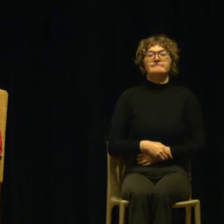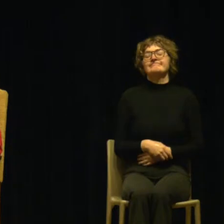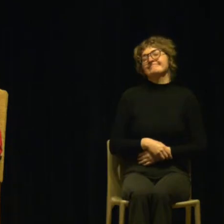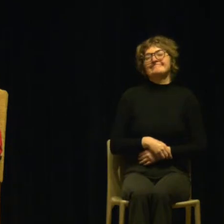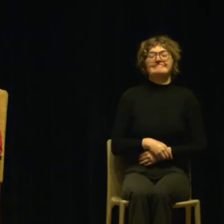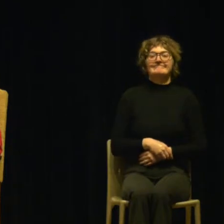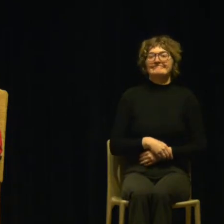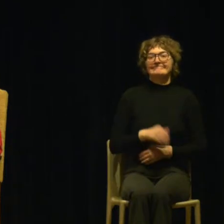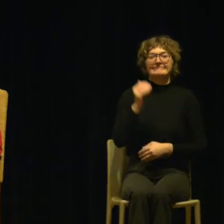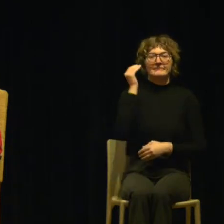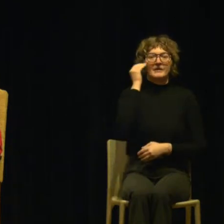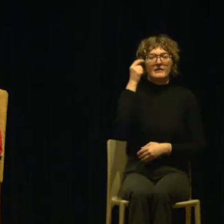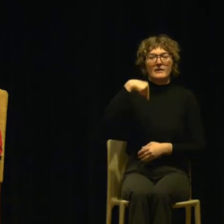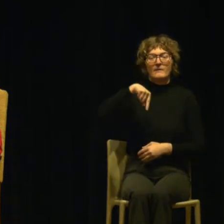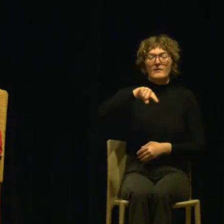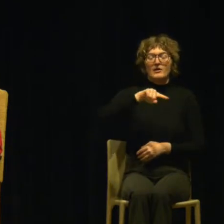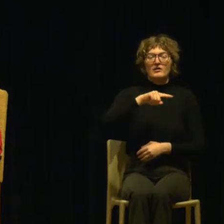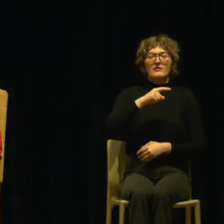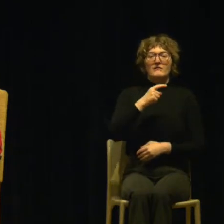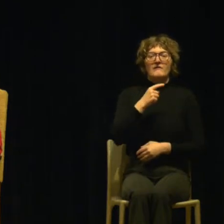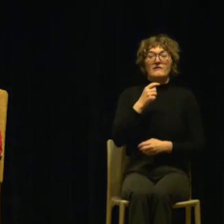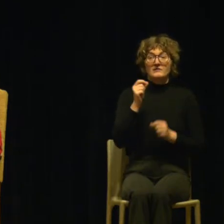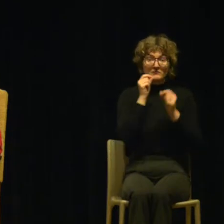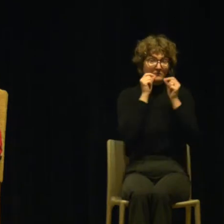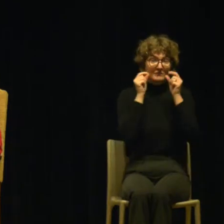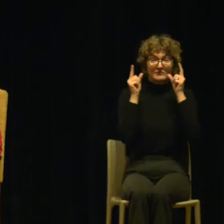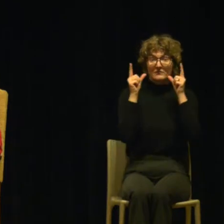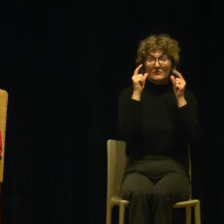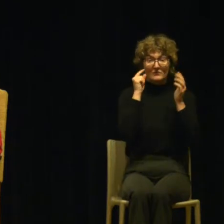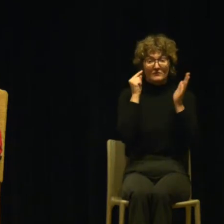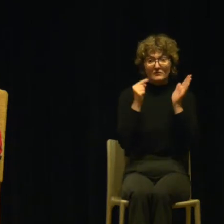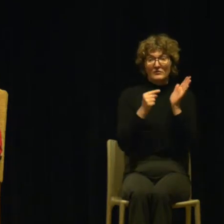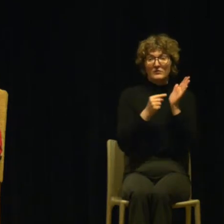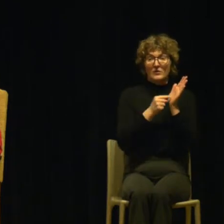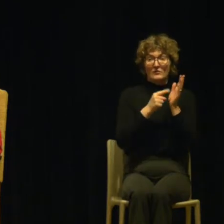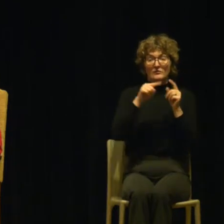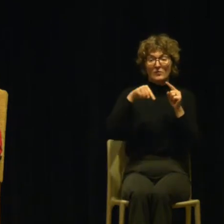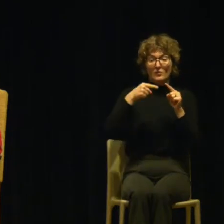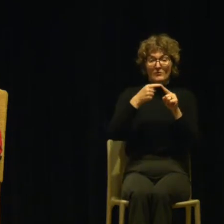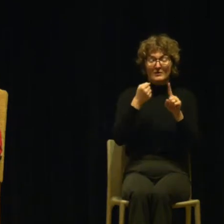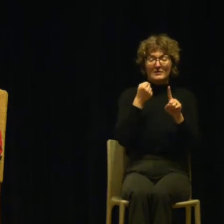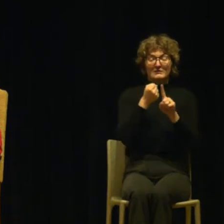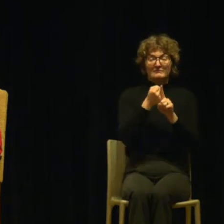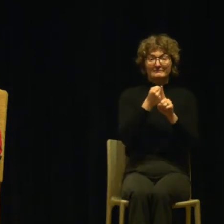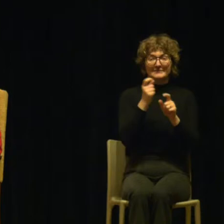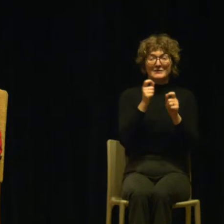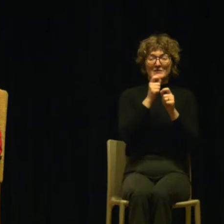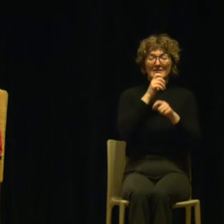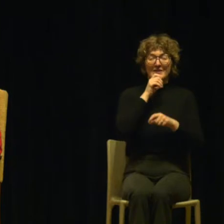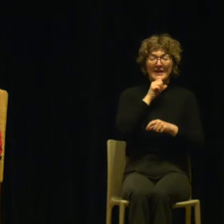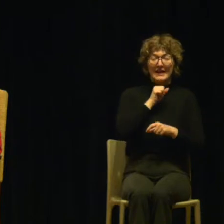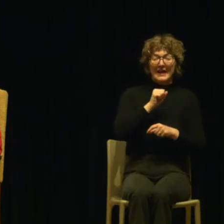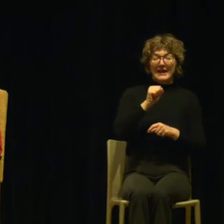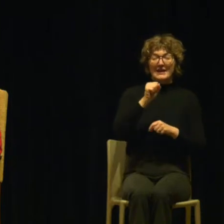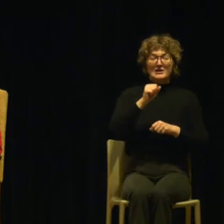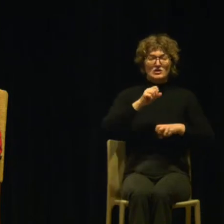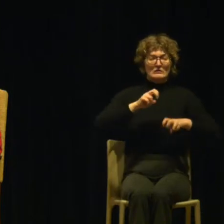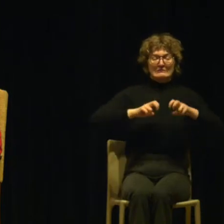know, I think many of us are surprised to discover when we hit a certain age, a certain